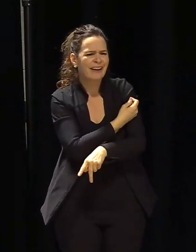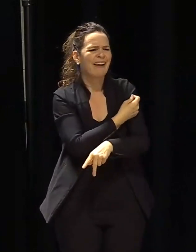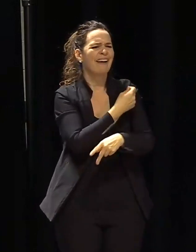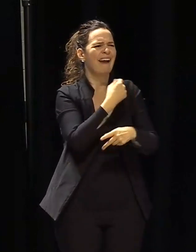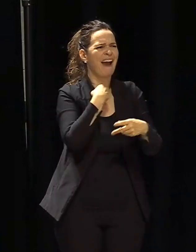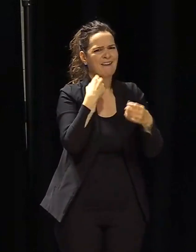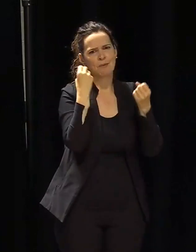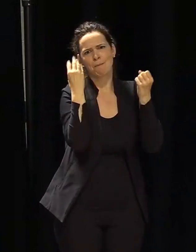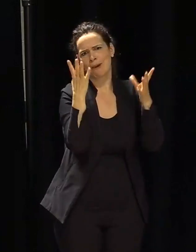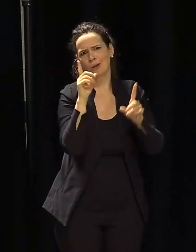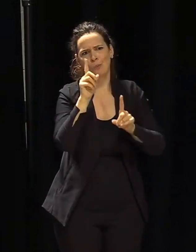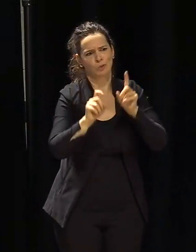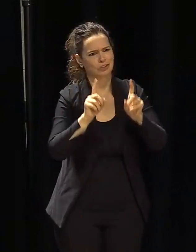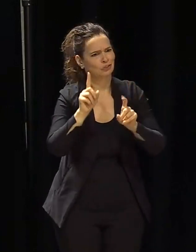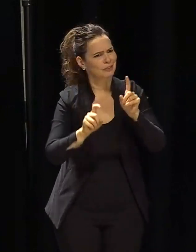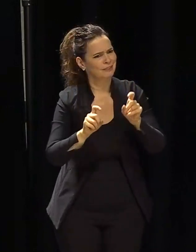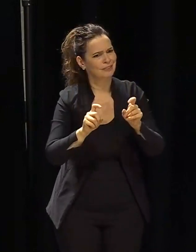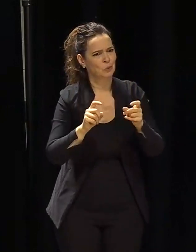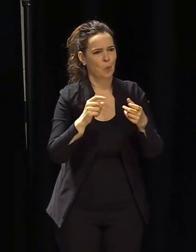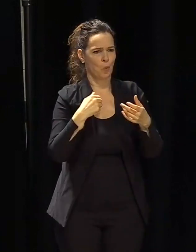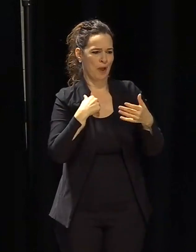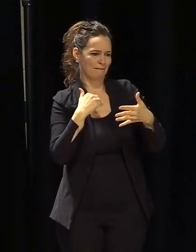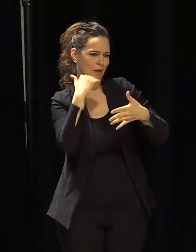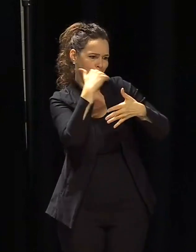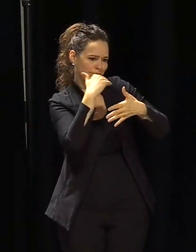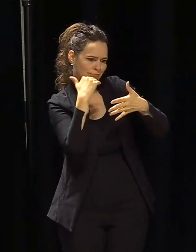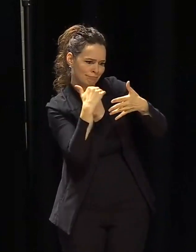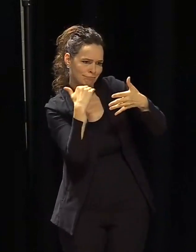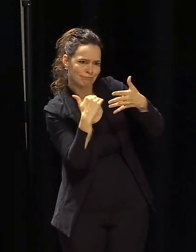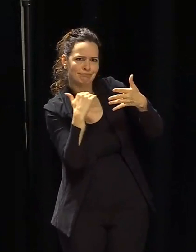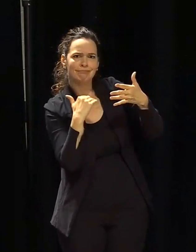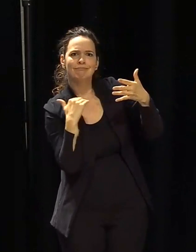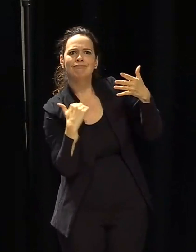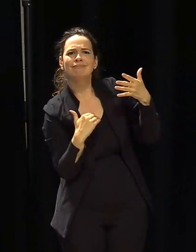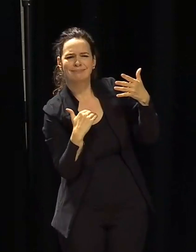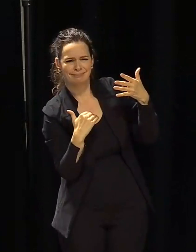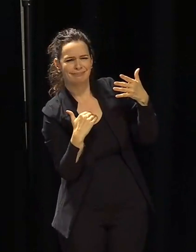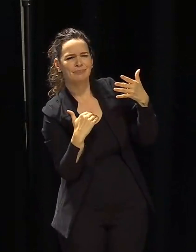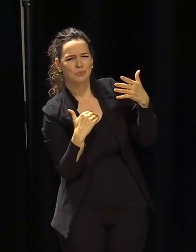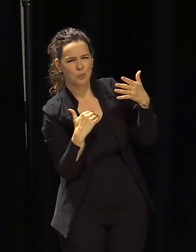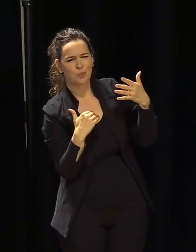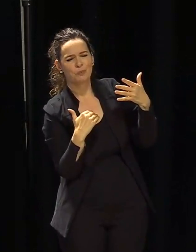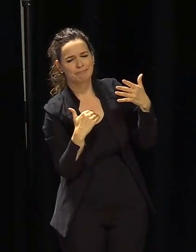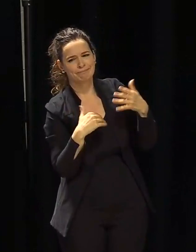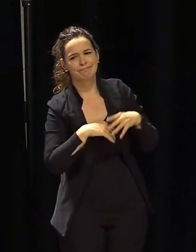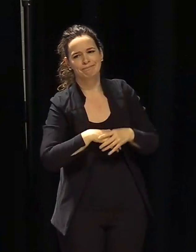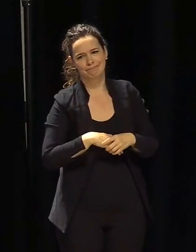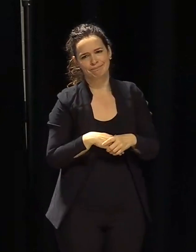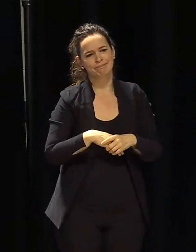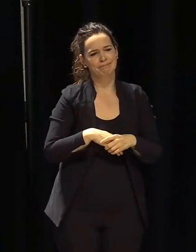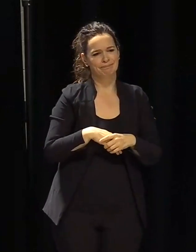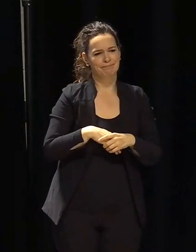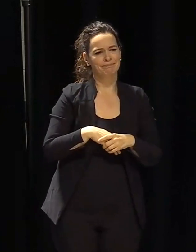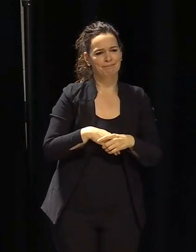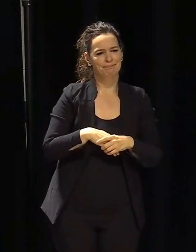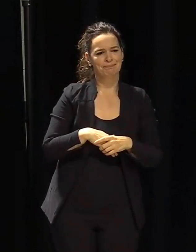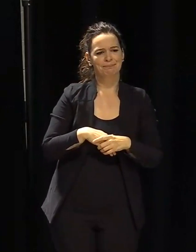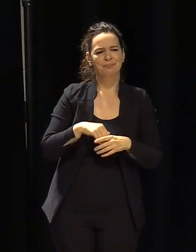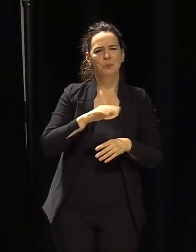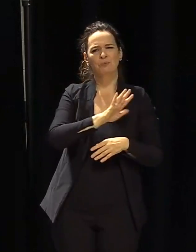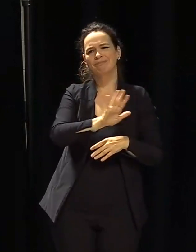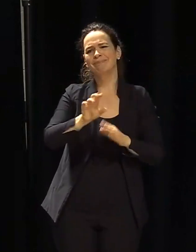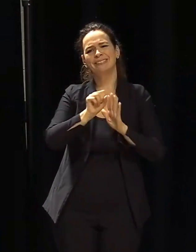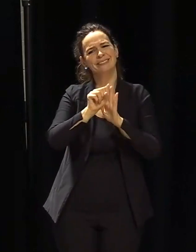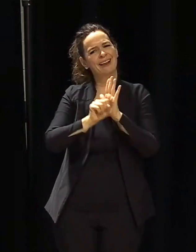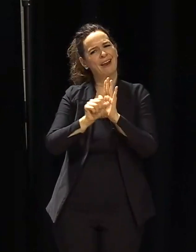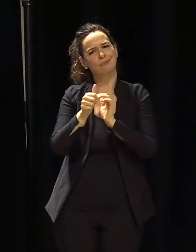from multiple hospitals and multiple medical facilities in the area, and then that will be a distribution point for that. So some of our